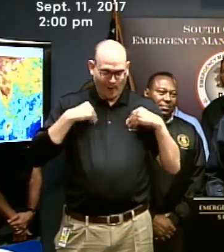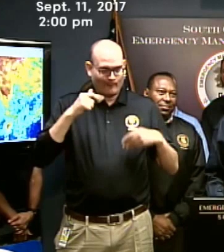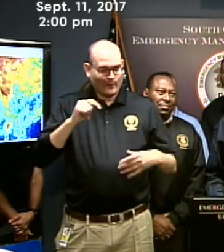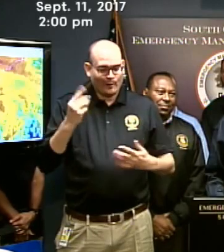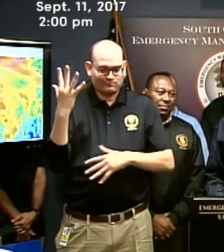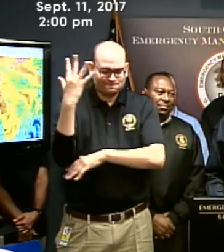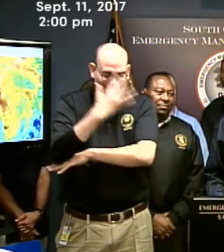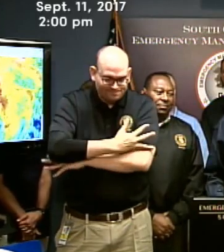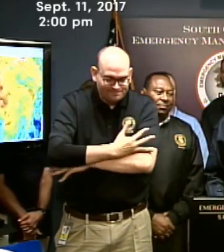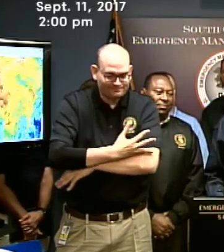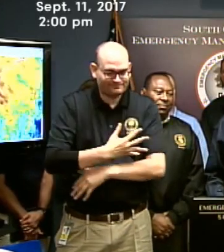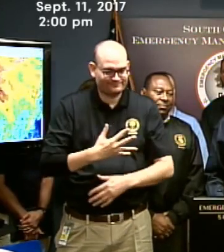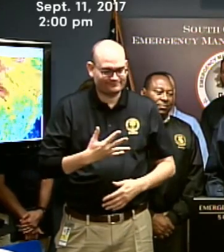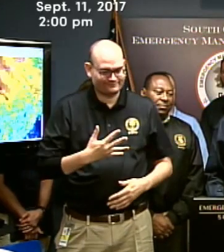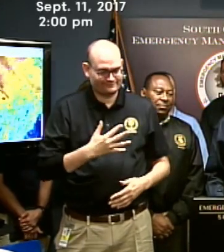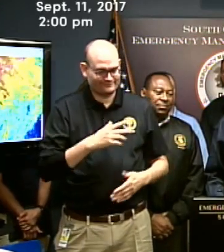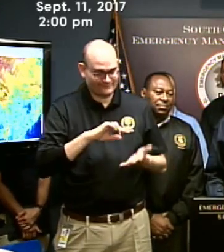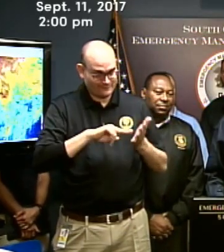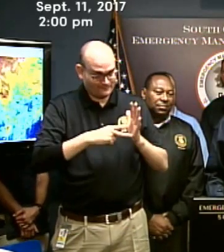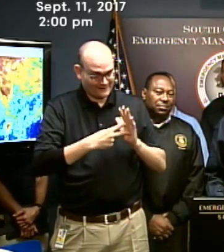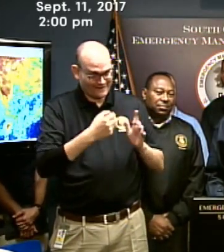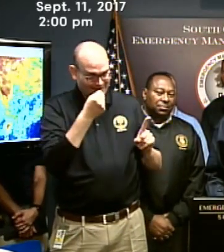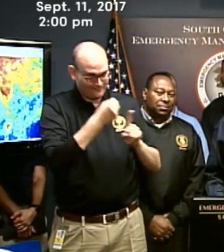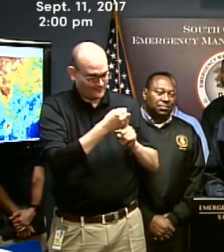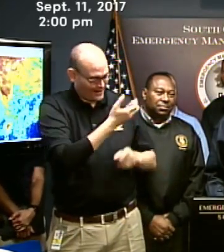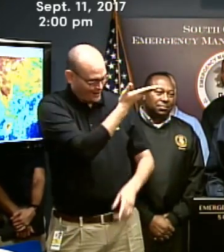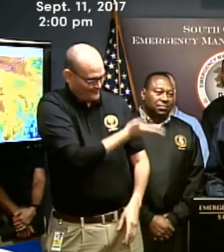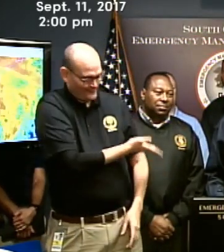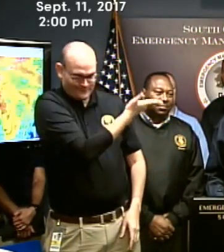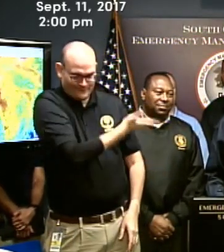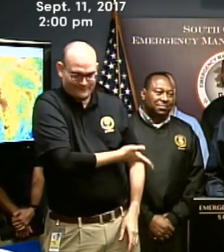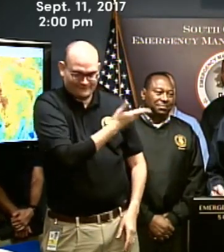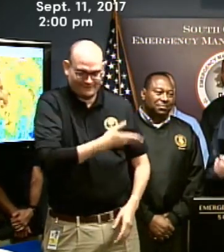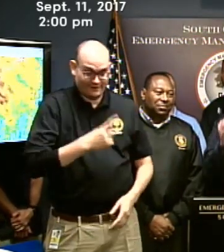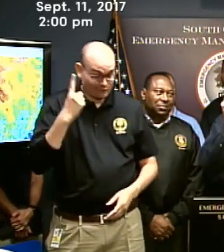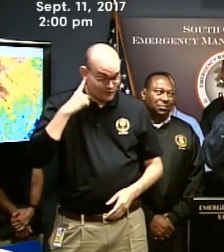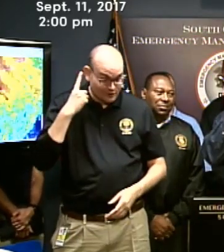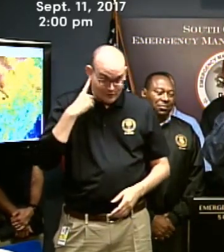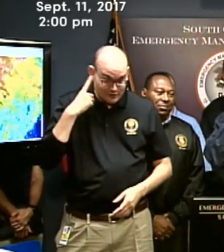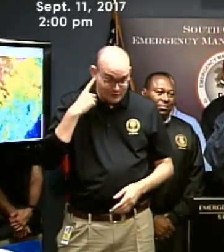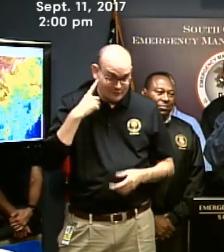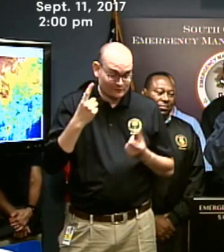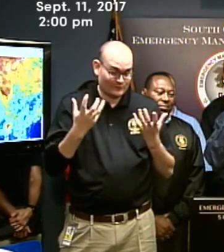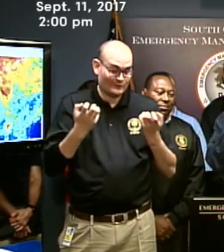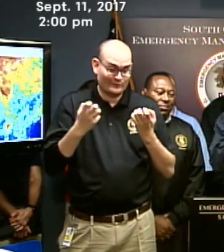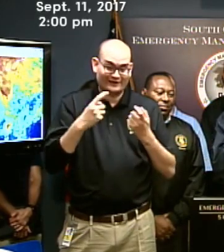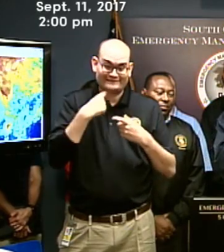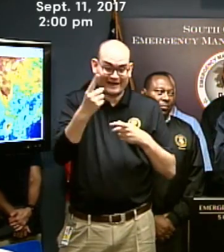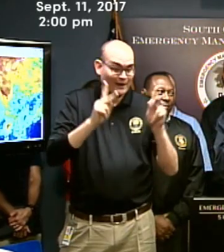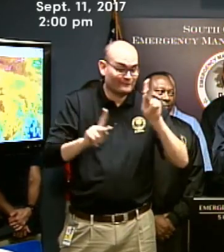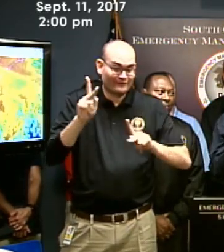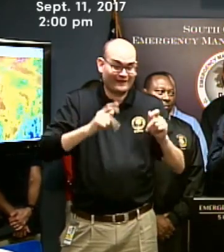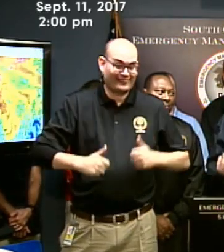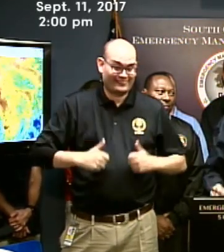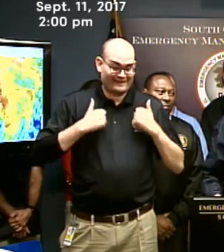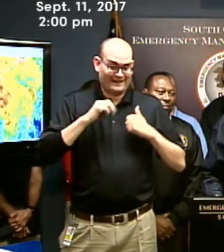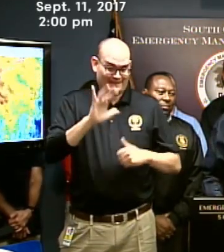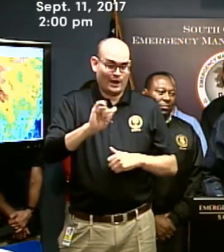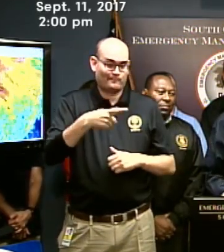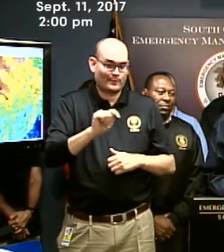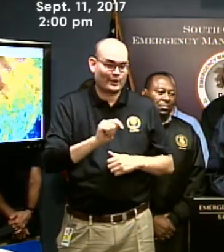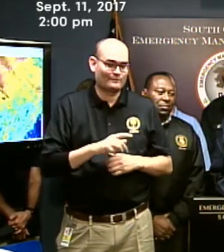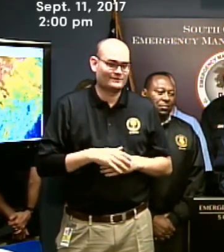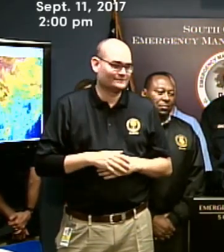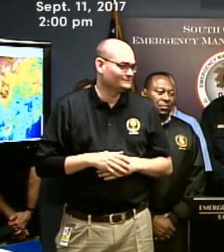from the effects of the storm. What have you heard about it, and what's your message for the folks that are staying there? Well, it's